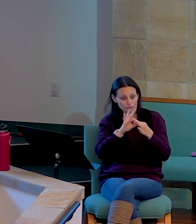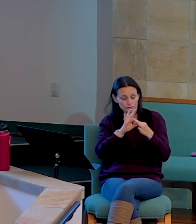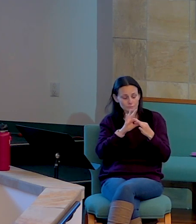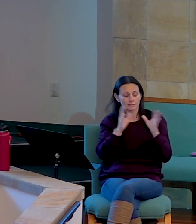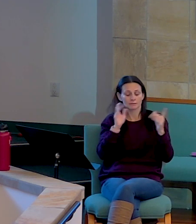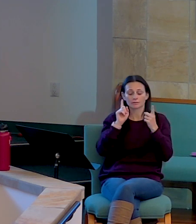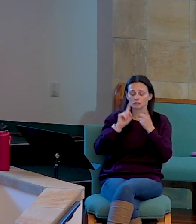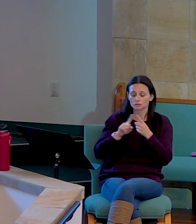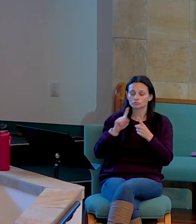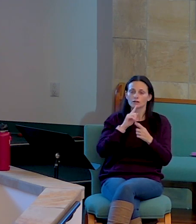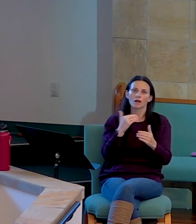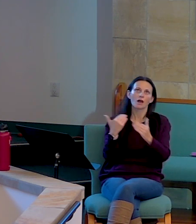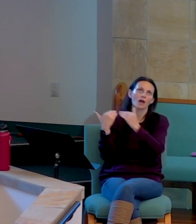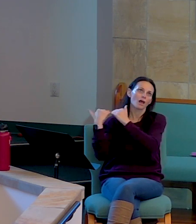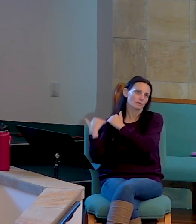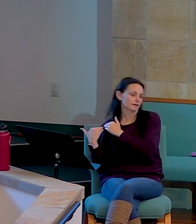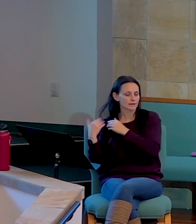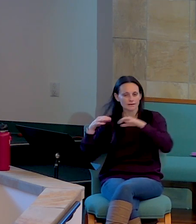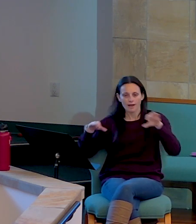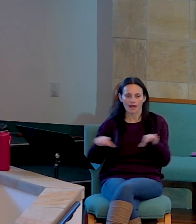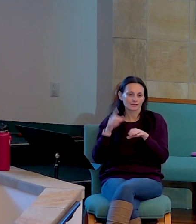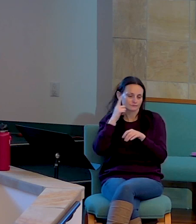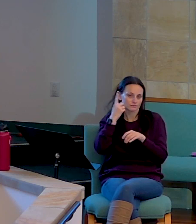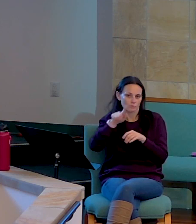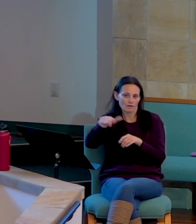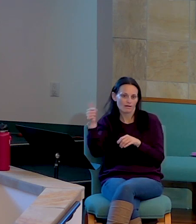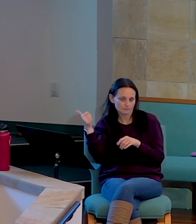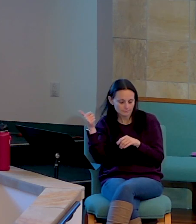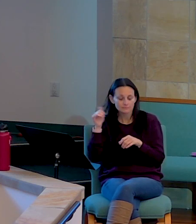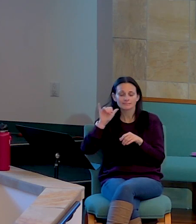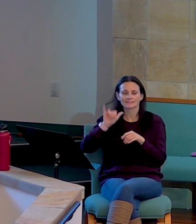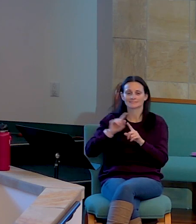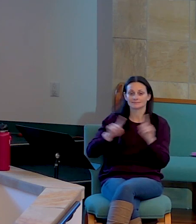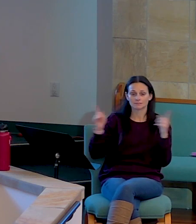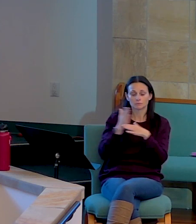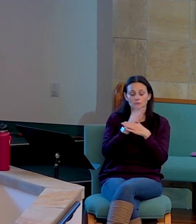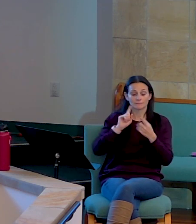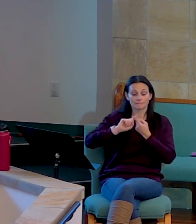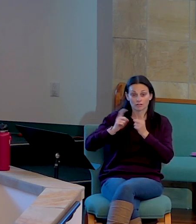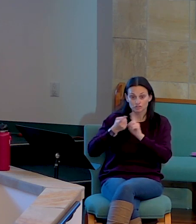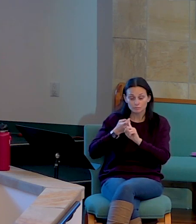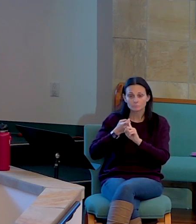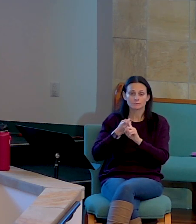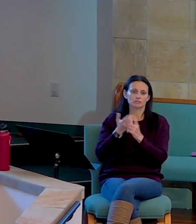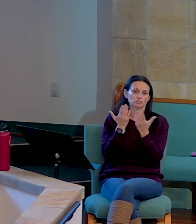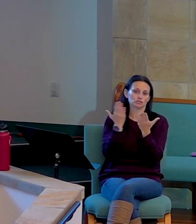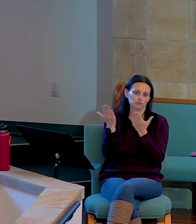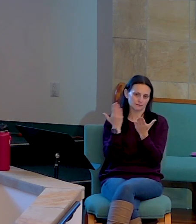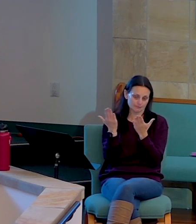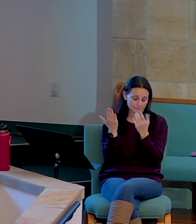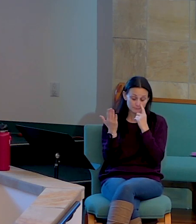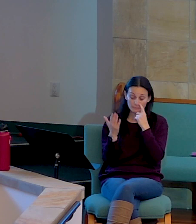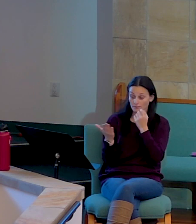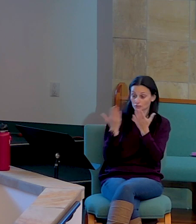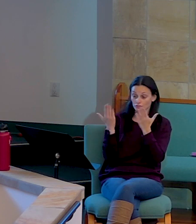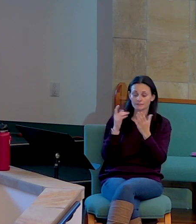being obligated to act for someone else is the difference between friendship and servitude. A servant